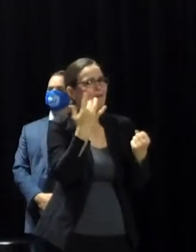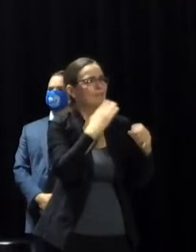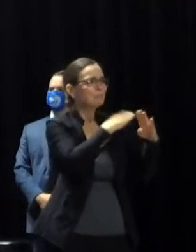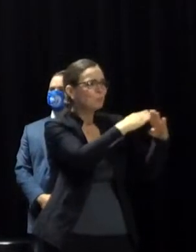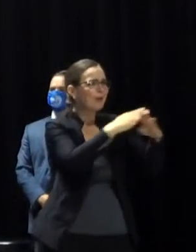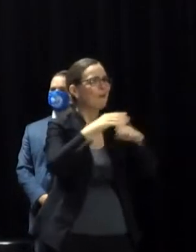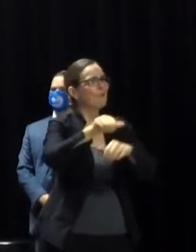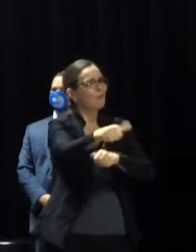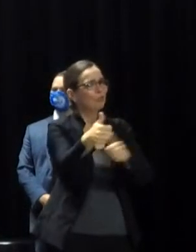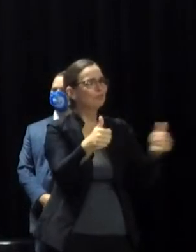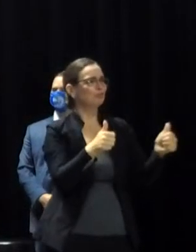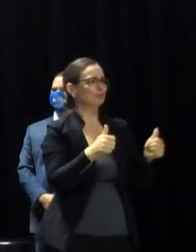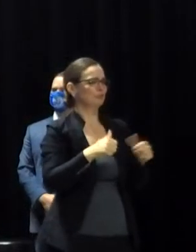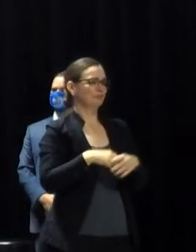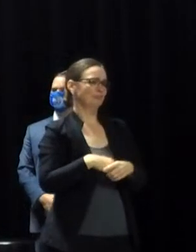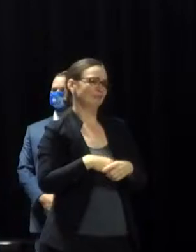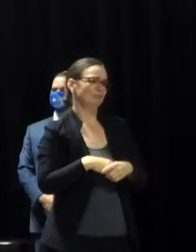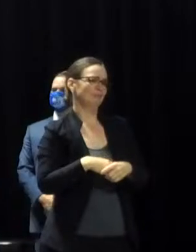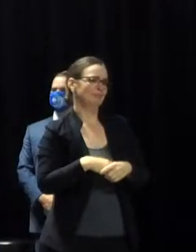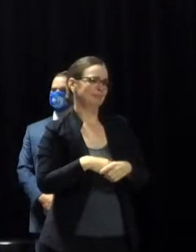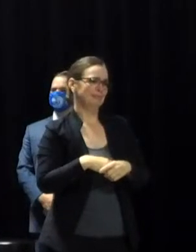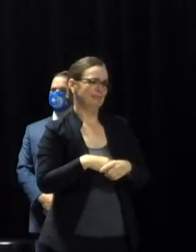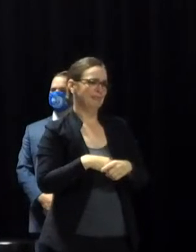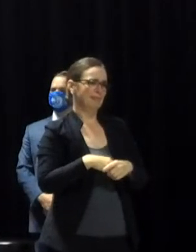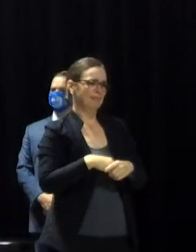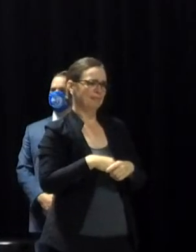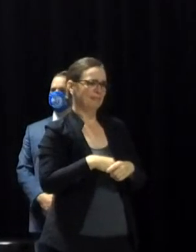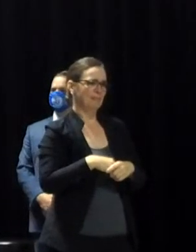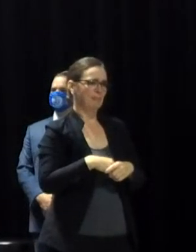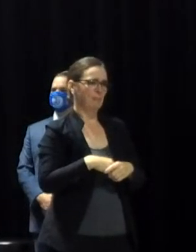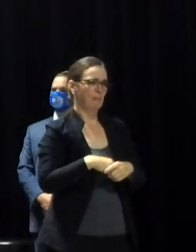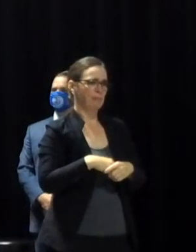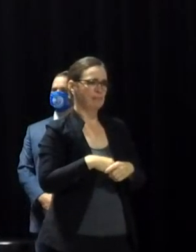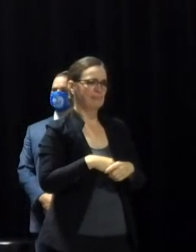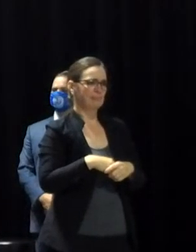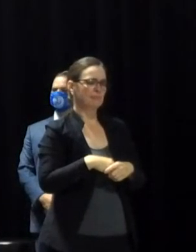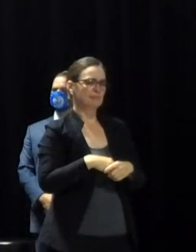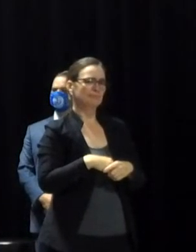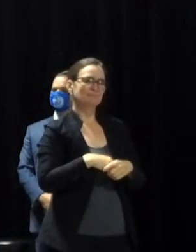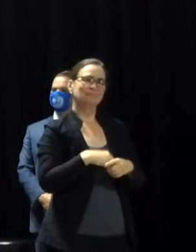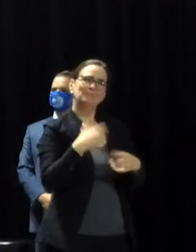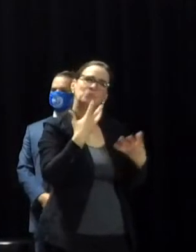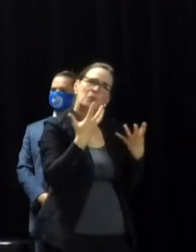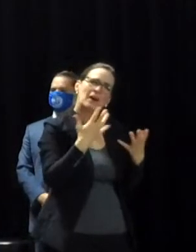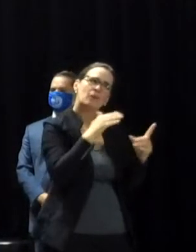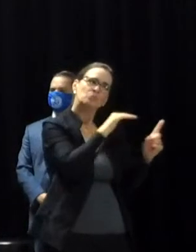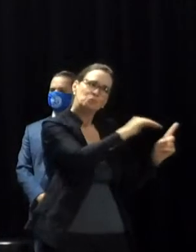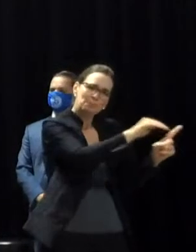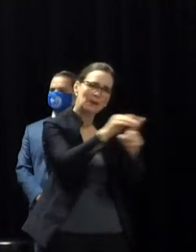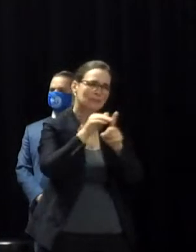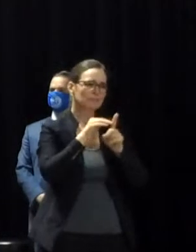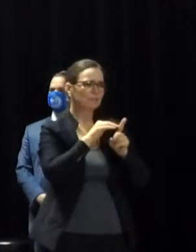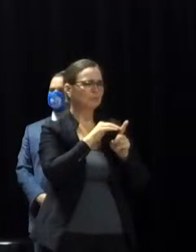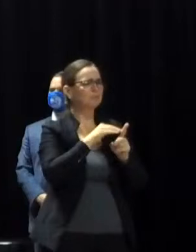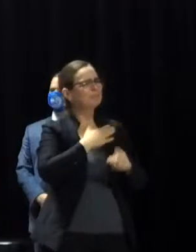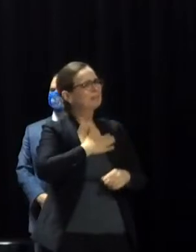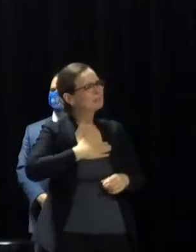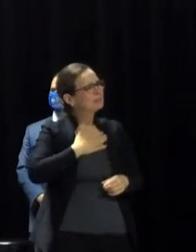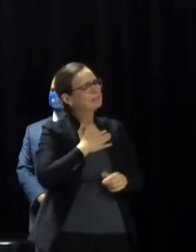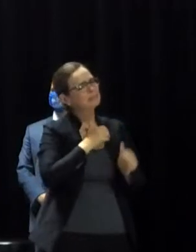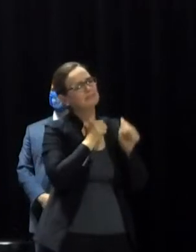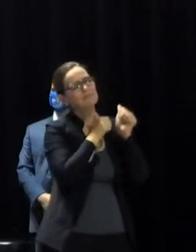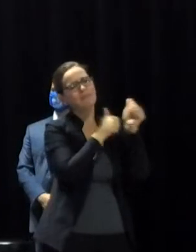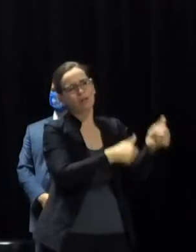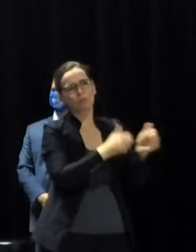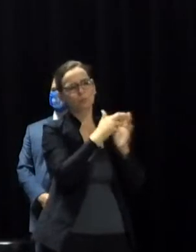themselves also. So that's what I'm here to remind everybody, that make sure you stay home when you're